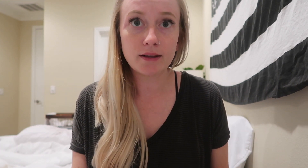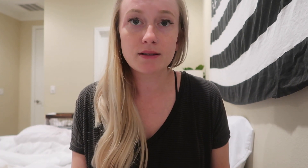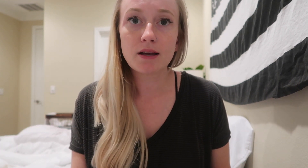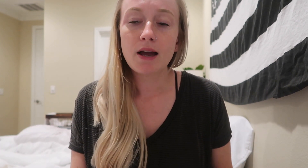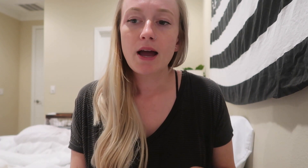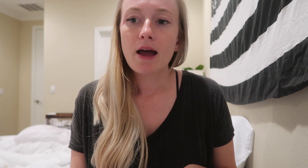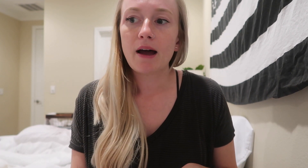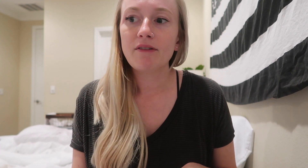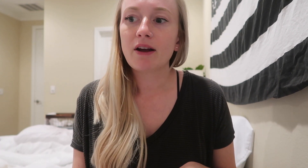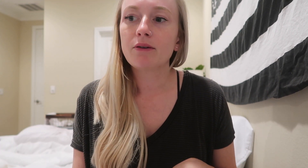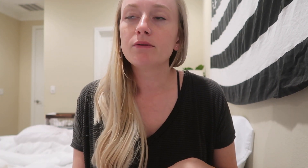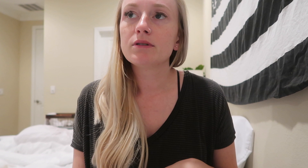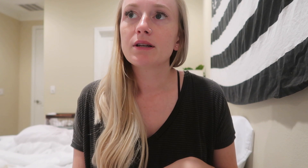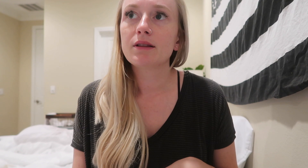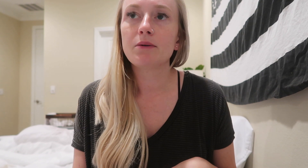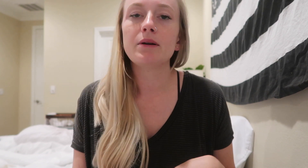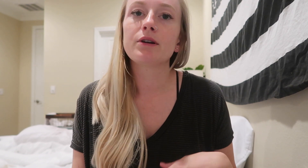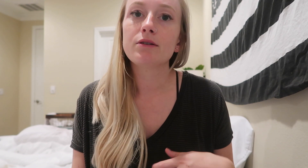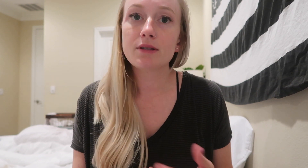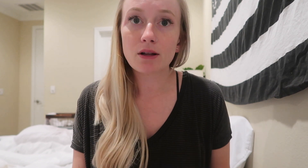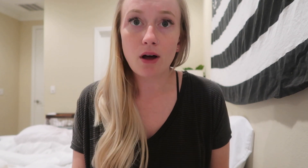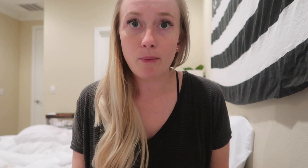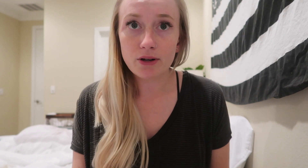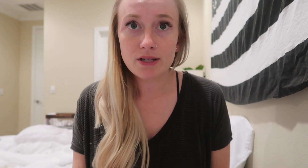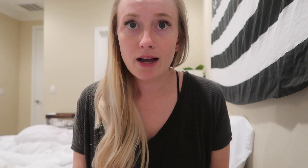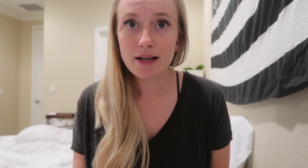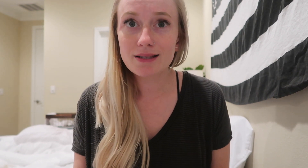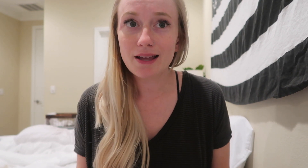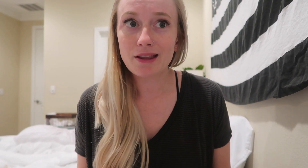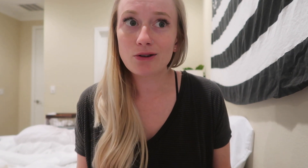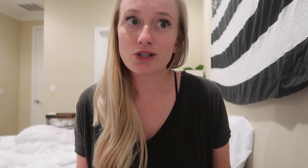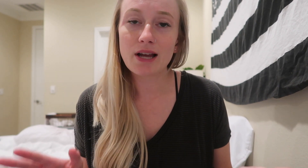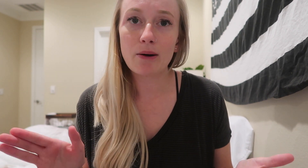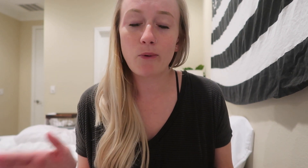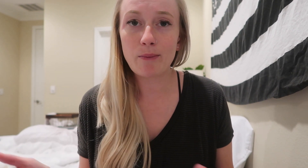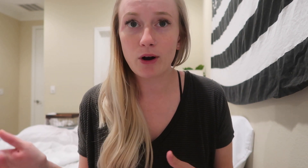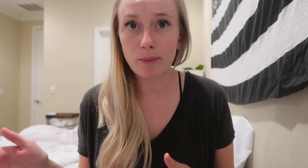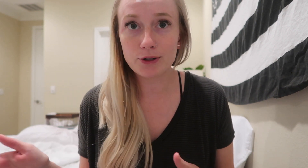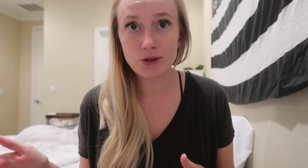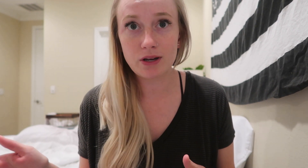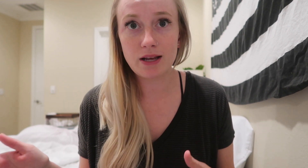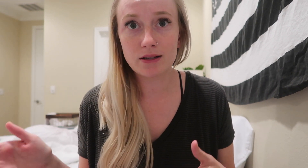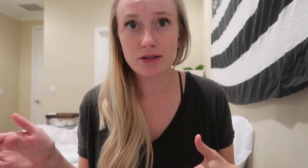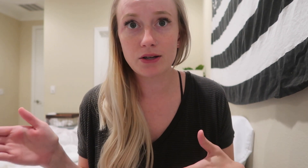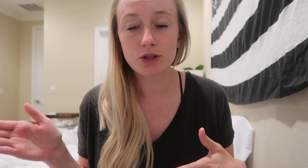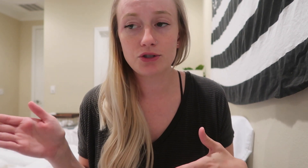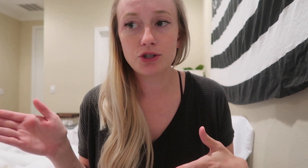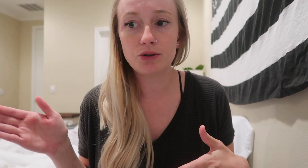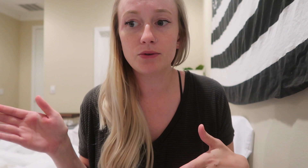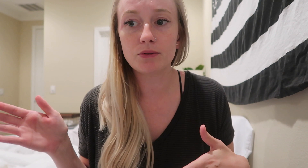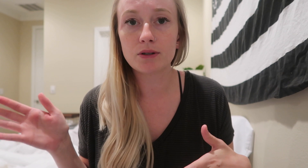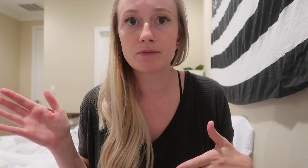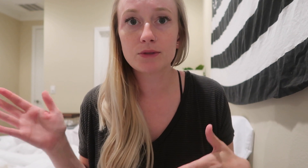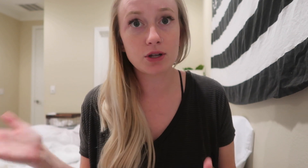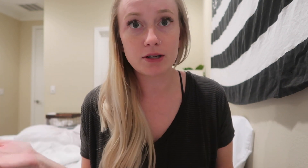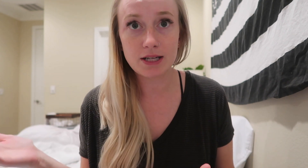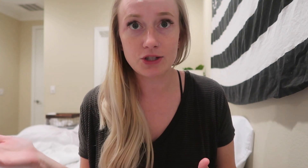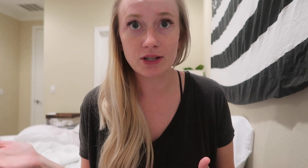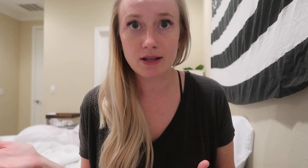solids. I found that we were using a lot more signs, and you just had way more opportunities to start teaching